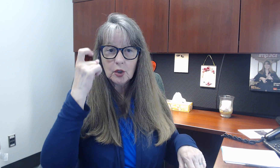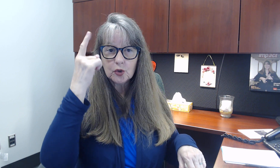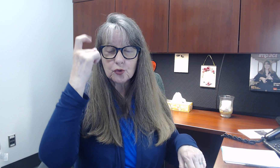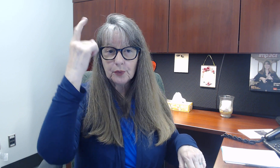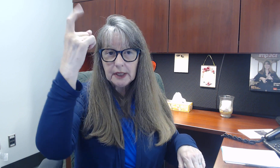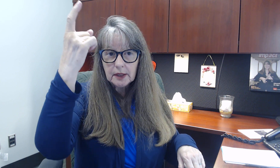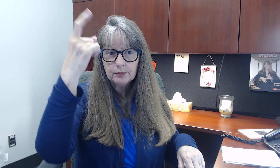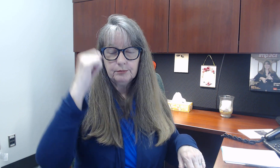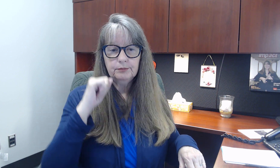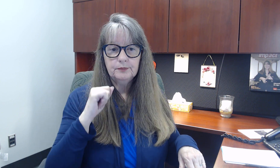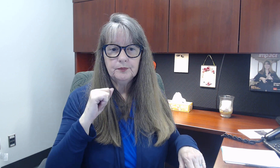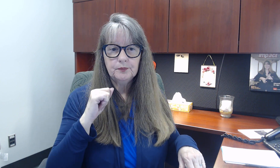Dream.